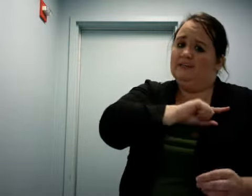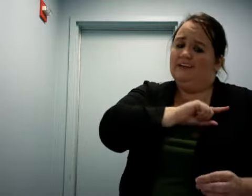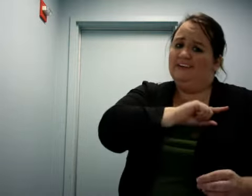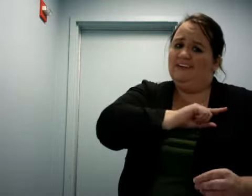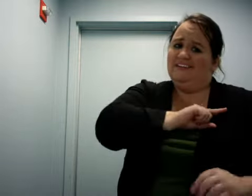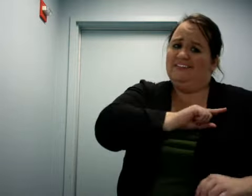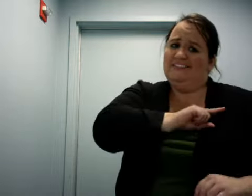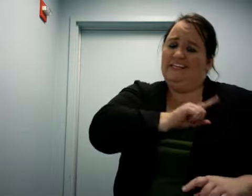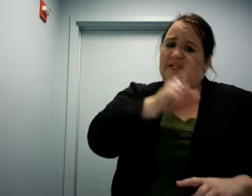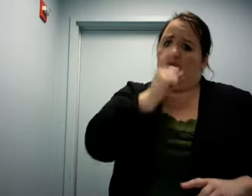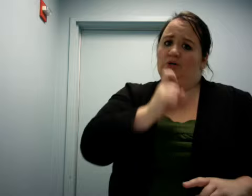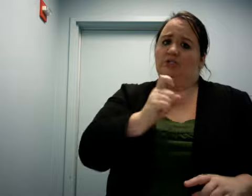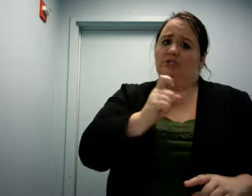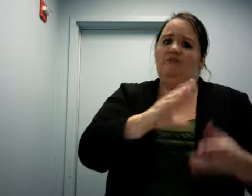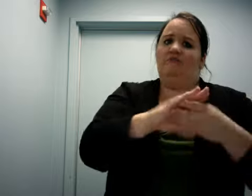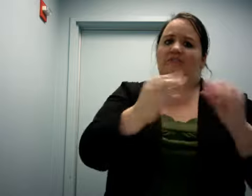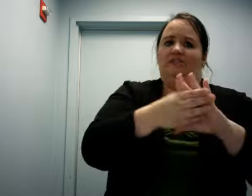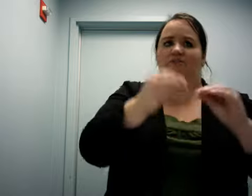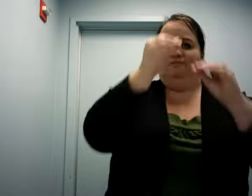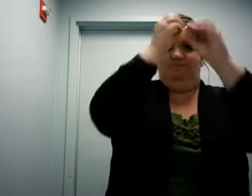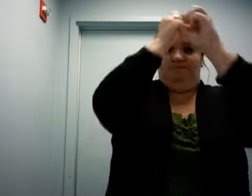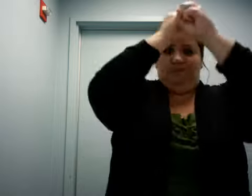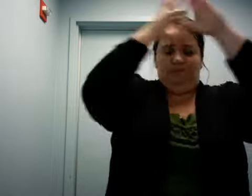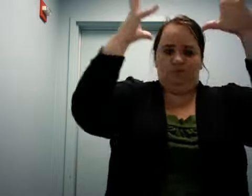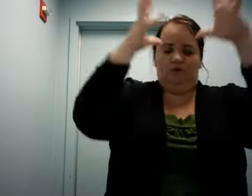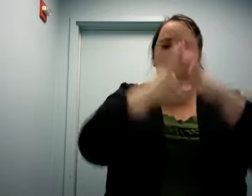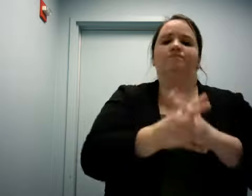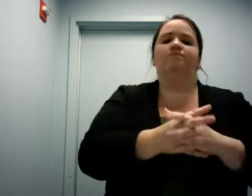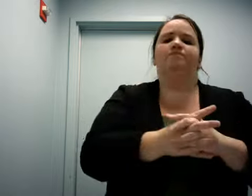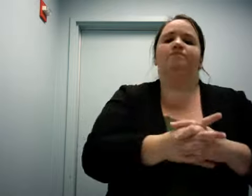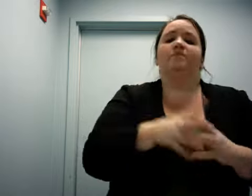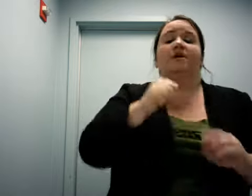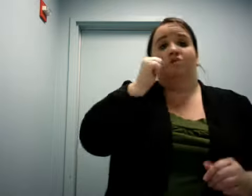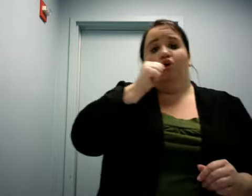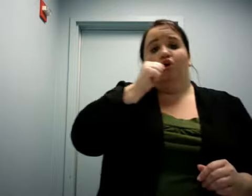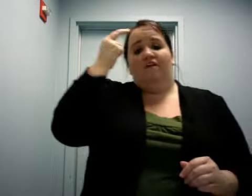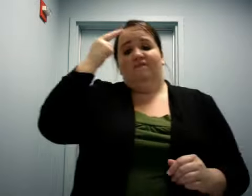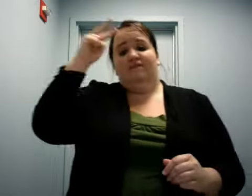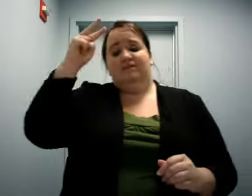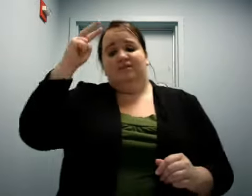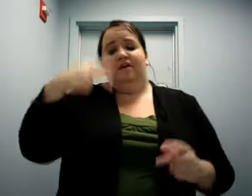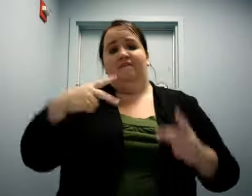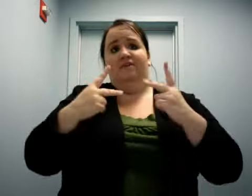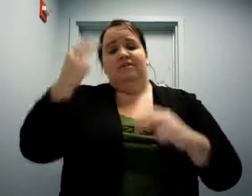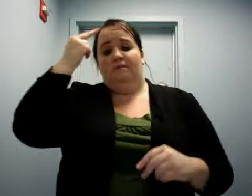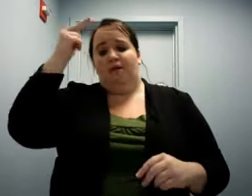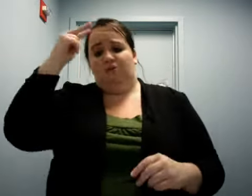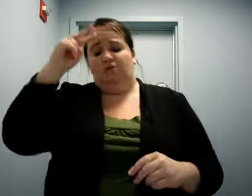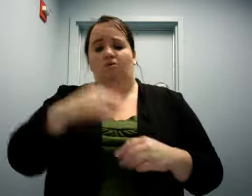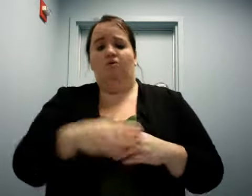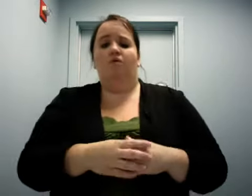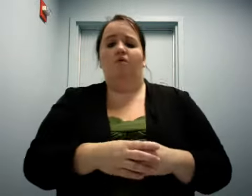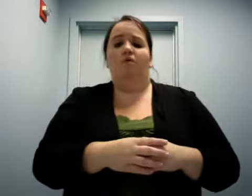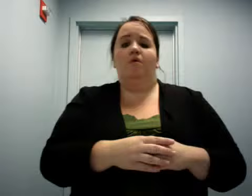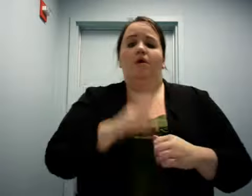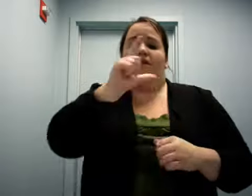story. A few years ago, I visited Mexico from the US. The political climate in the US at the time was tense,